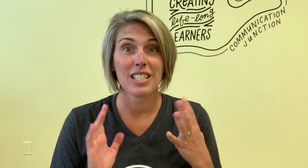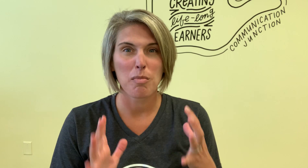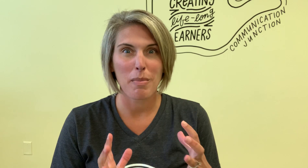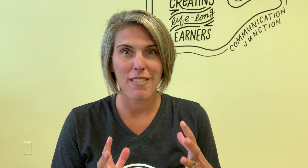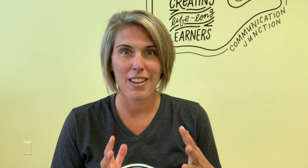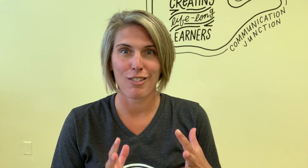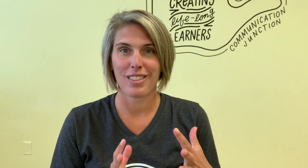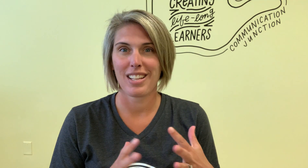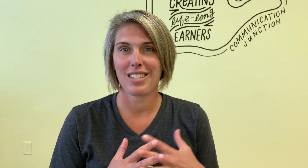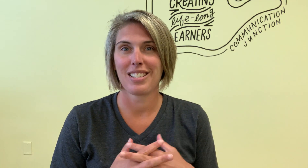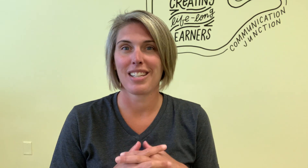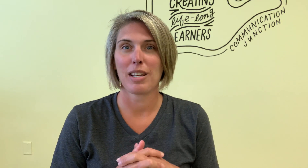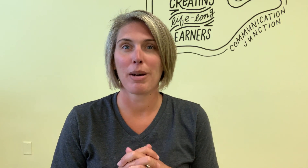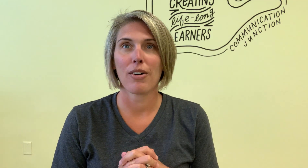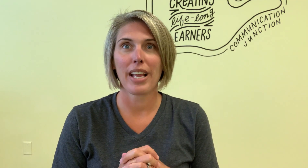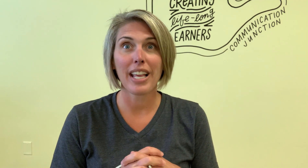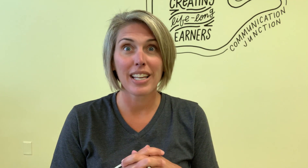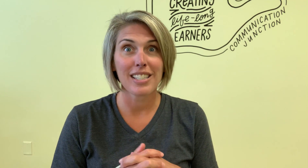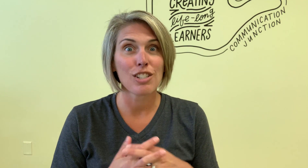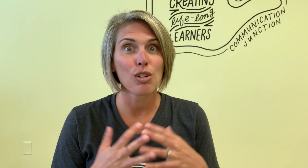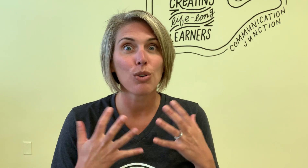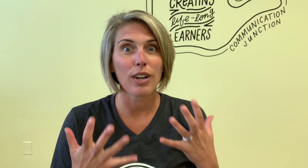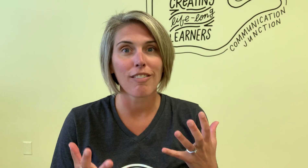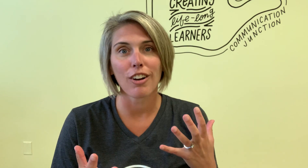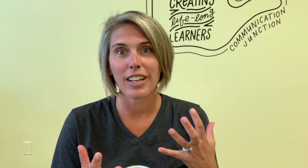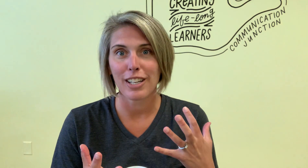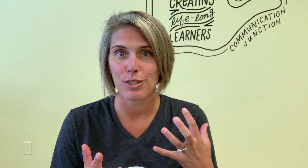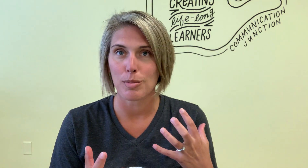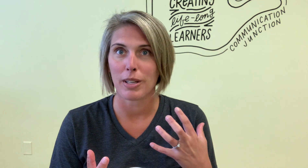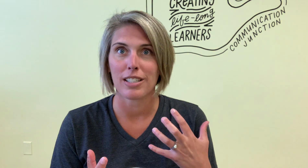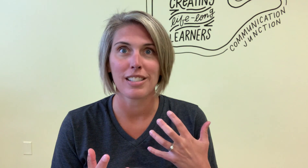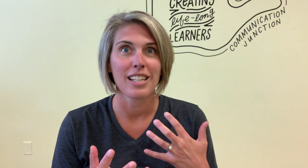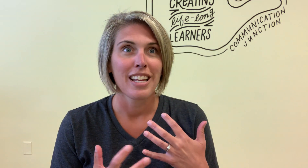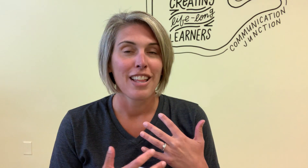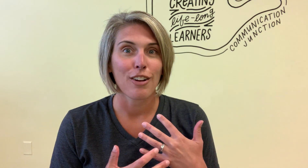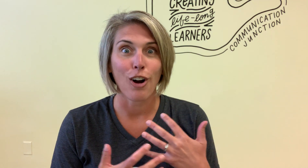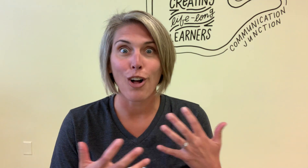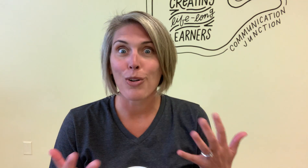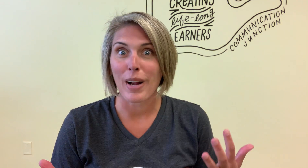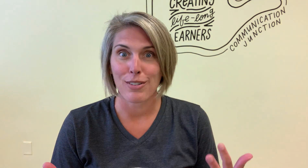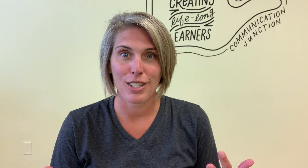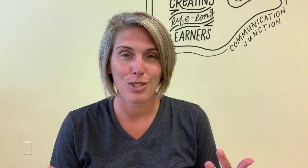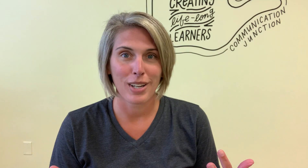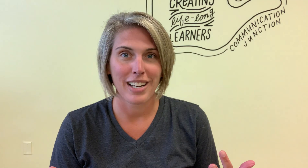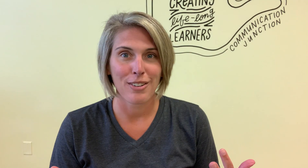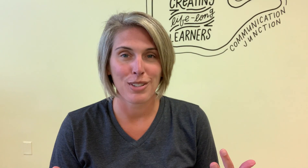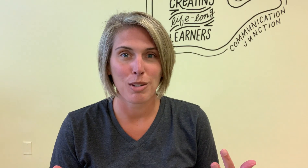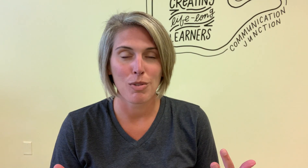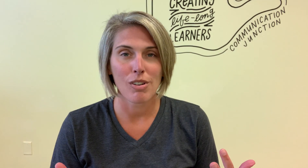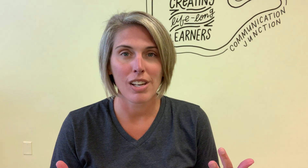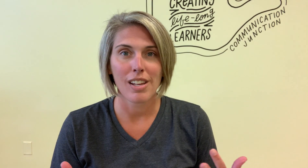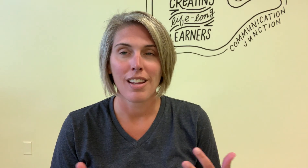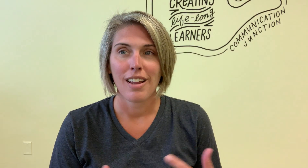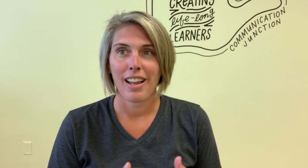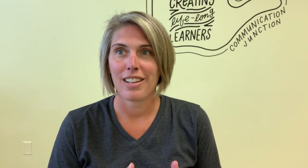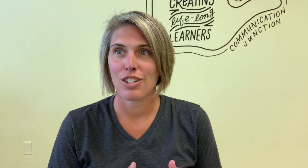my favorite things to sign about, and so great for our kiddos because they're all around us right now in the community and just